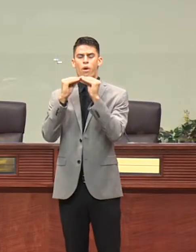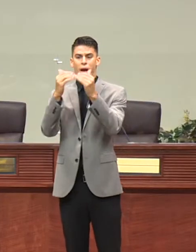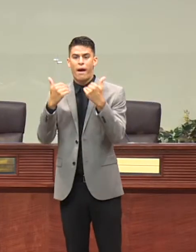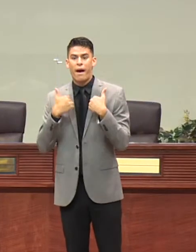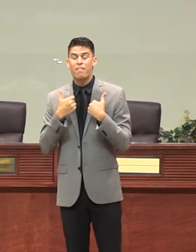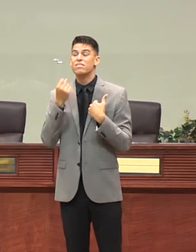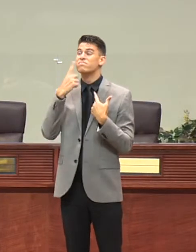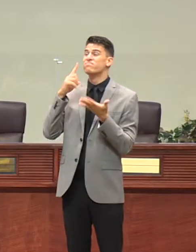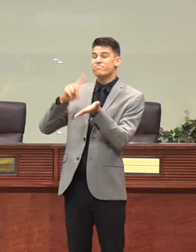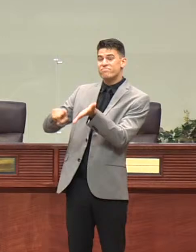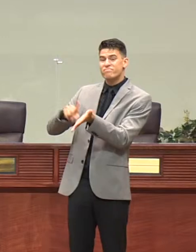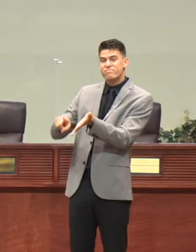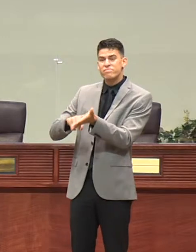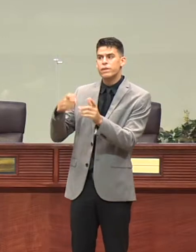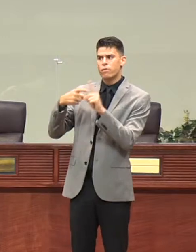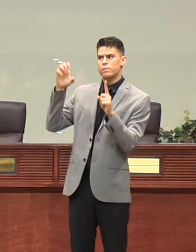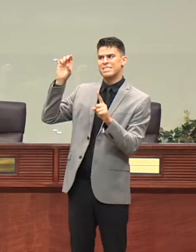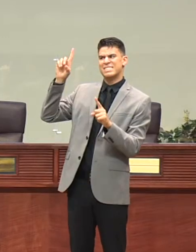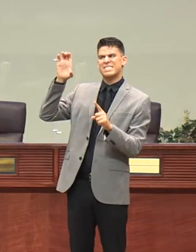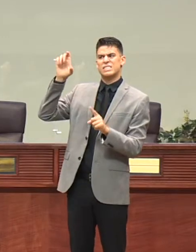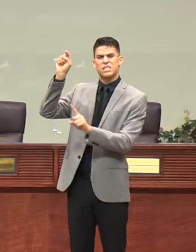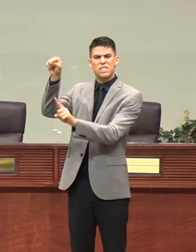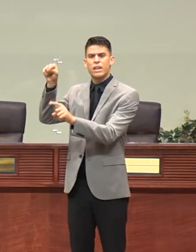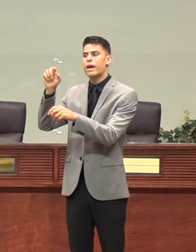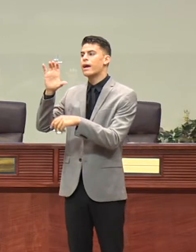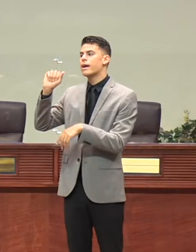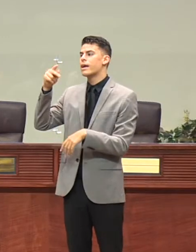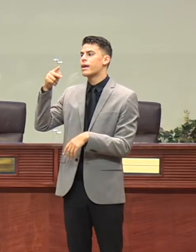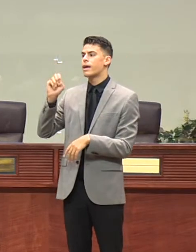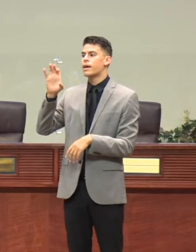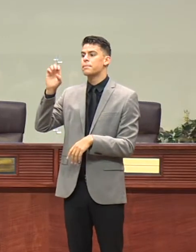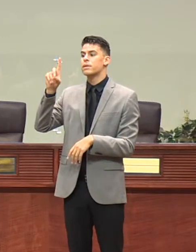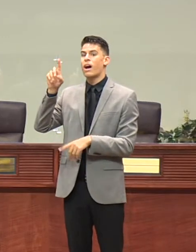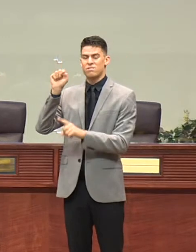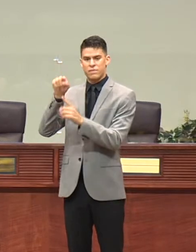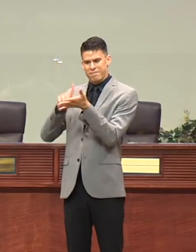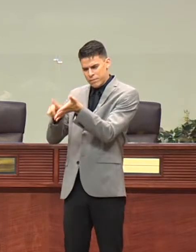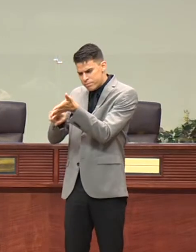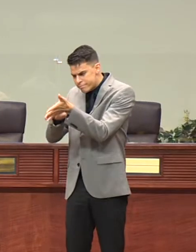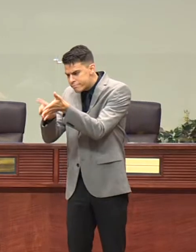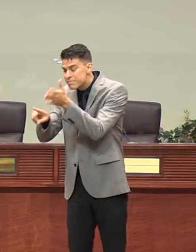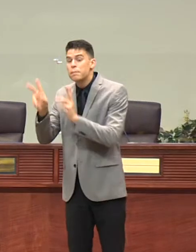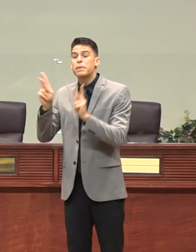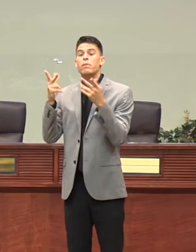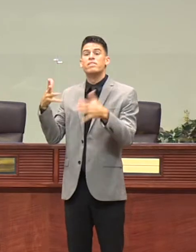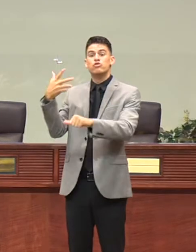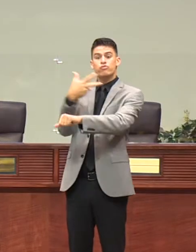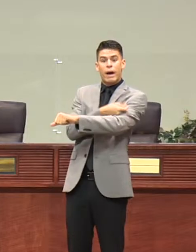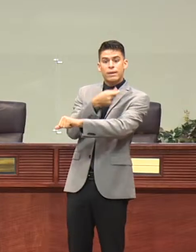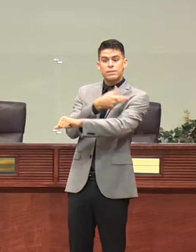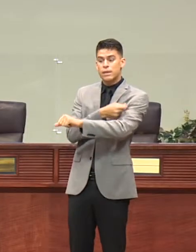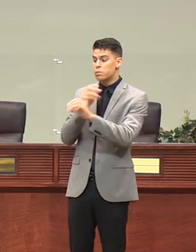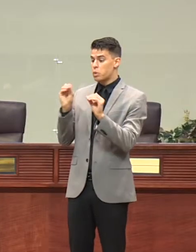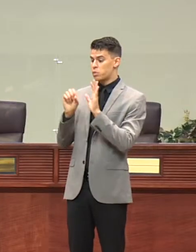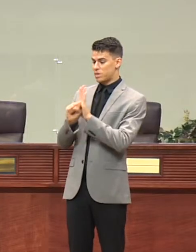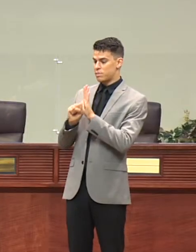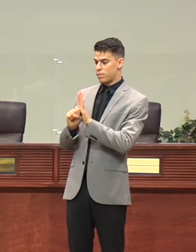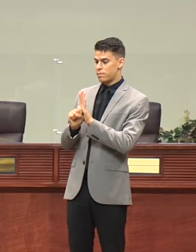CACOD, that people who are vaccinated and asymptomatic can